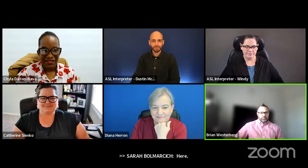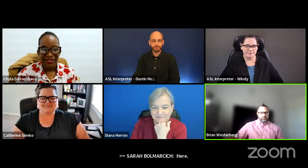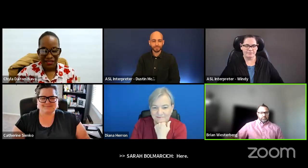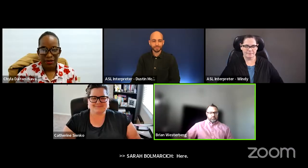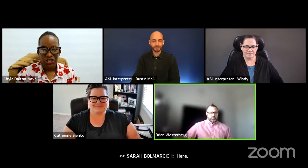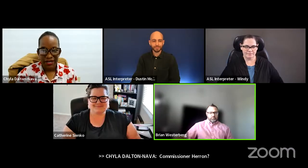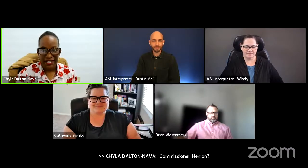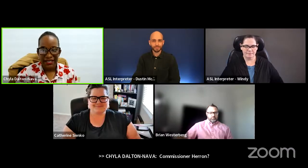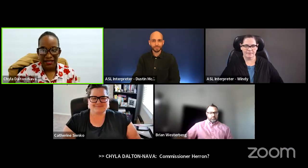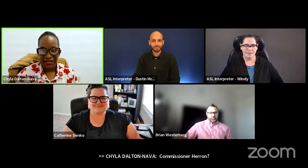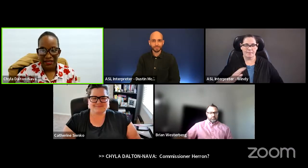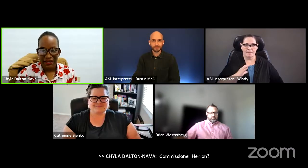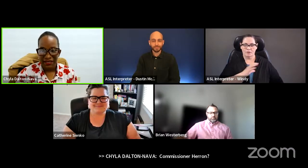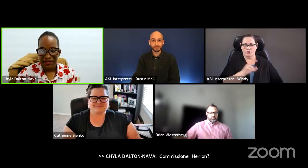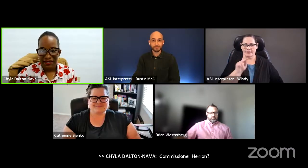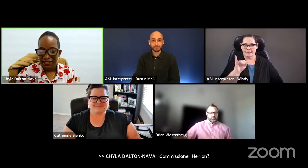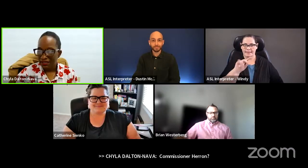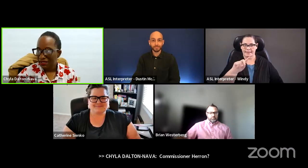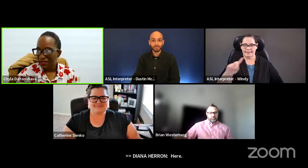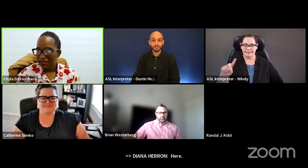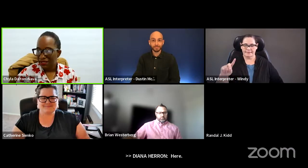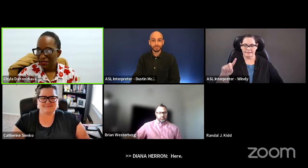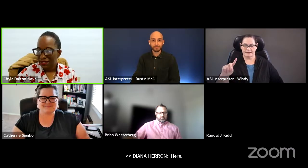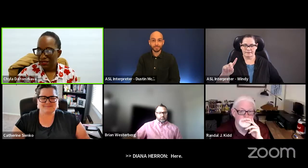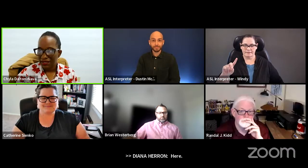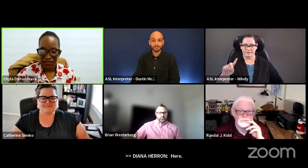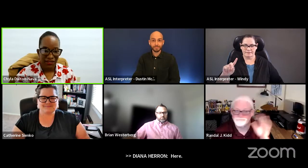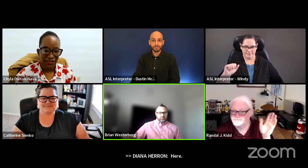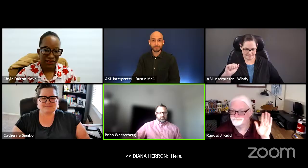Present. Commissioner Kidd?